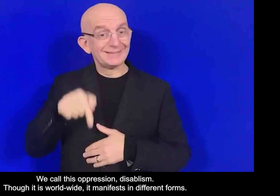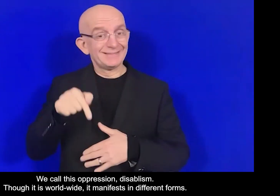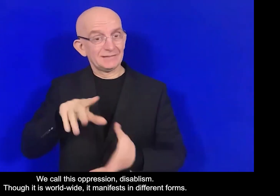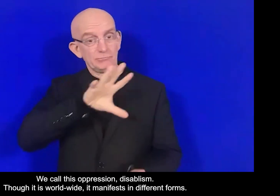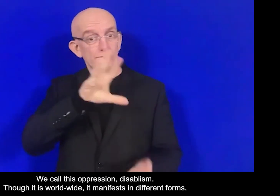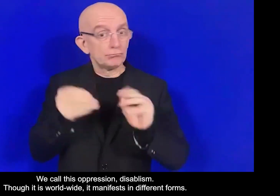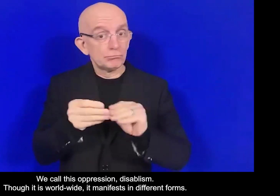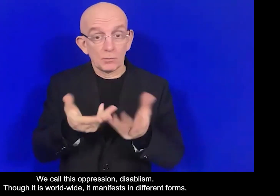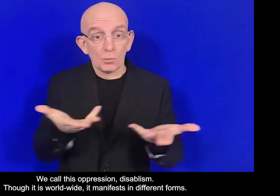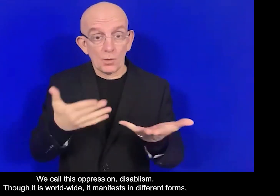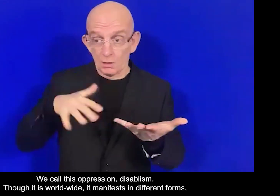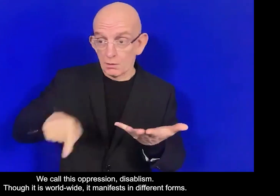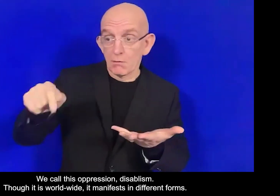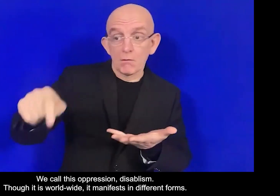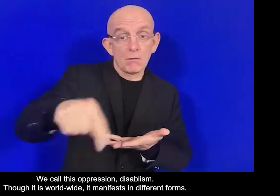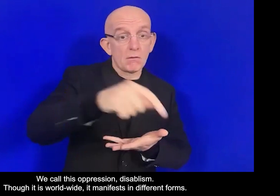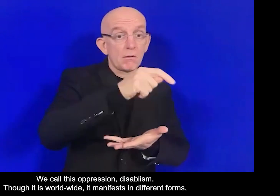We call this oppression